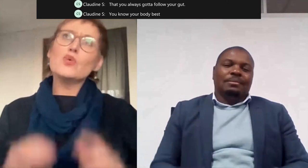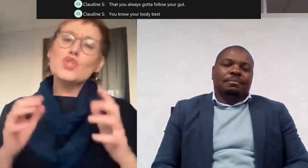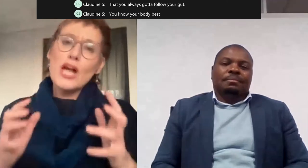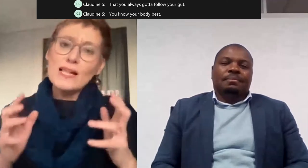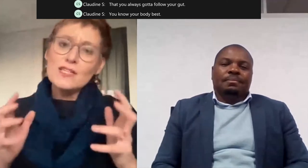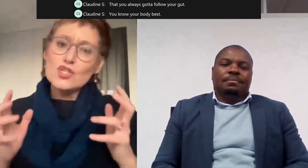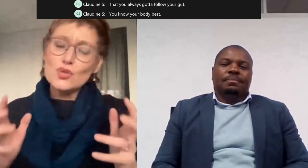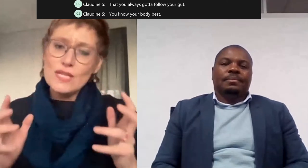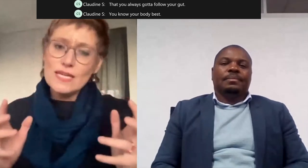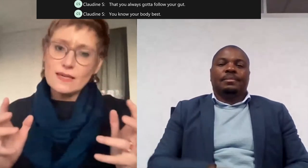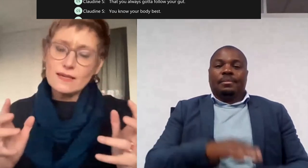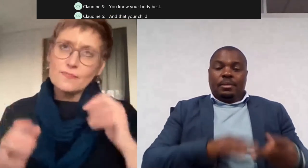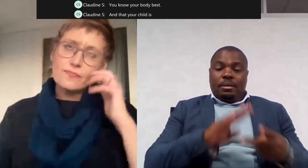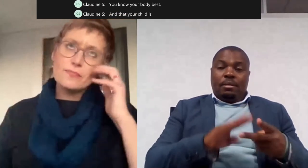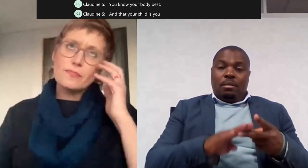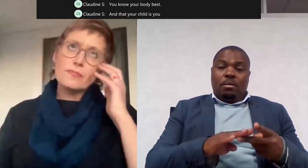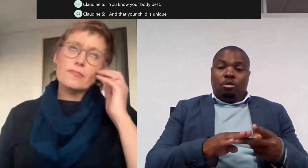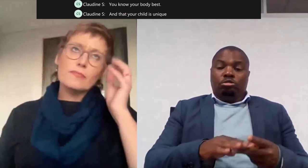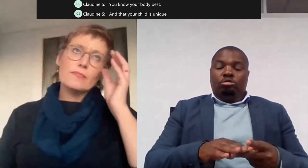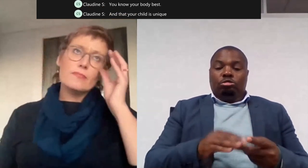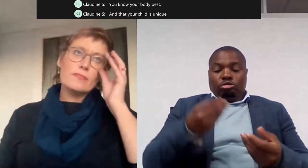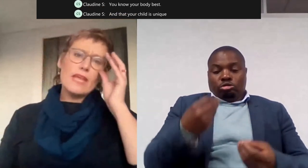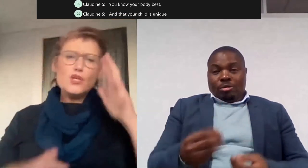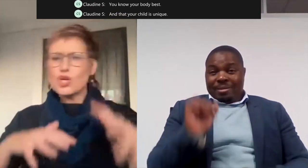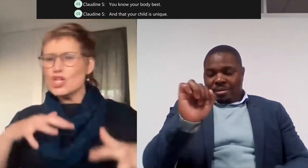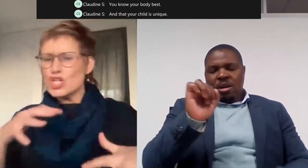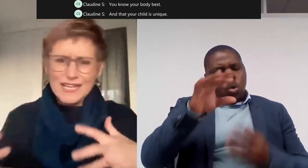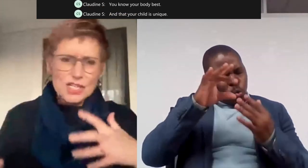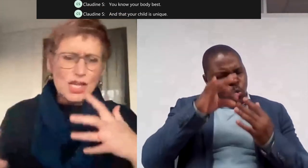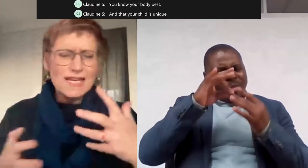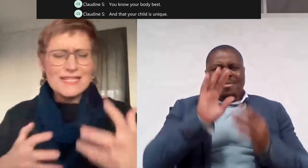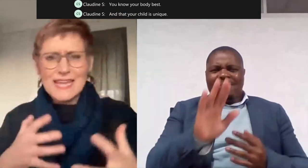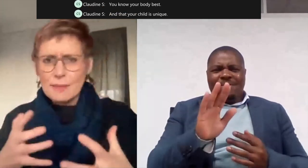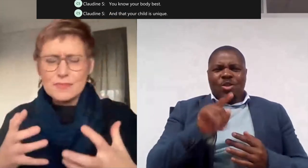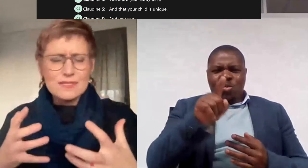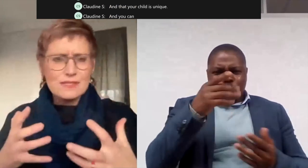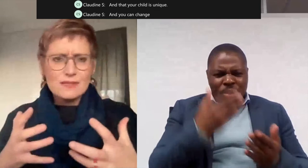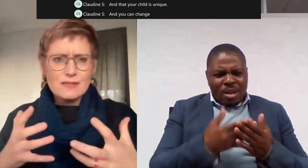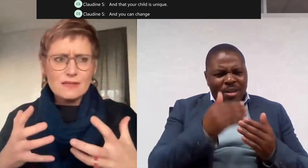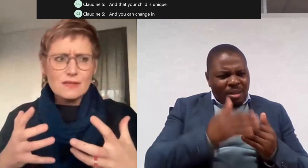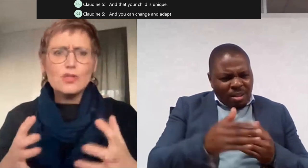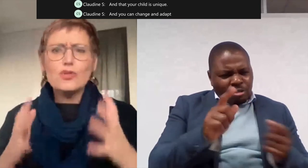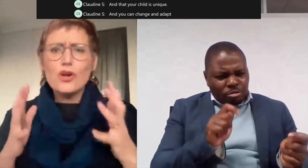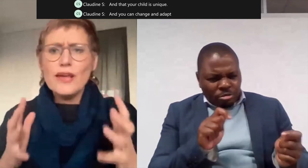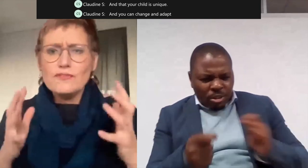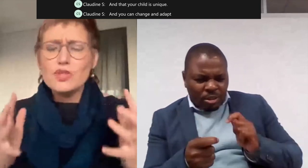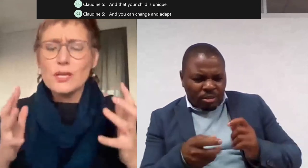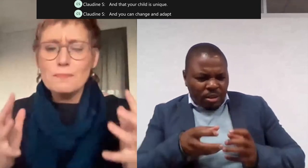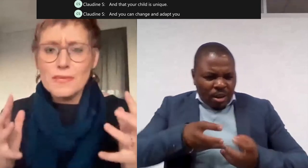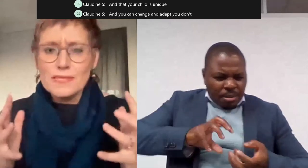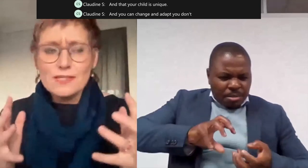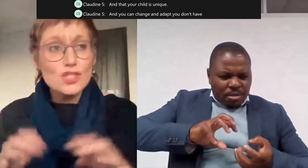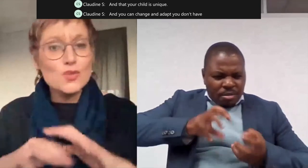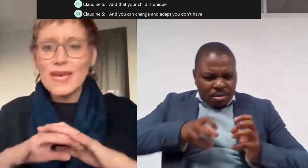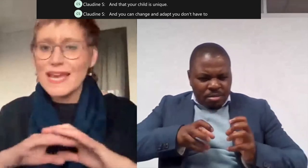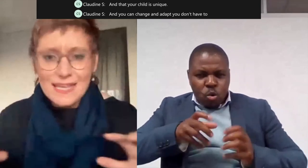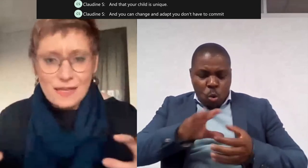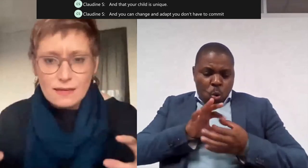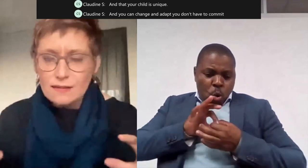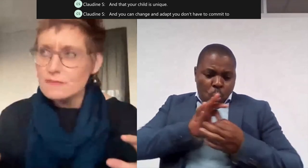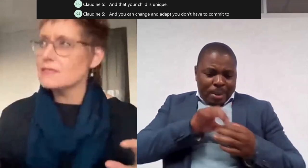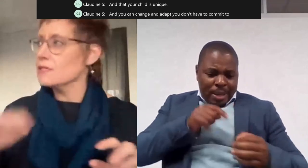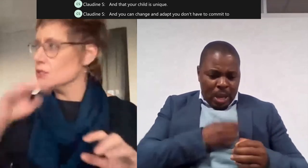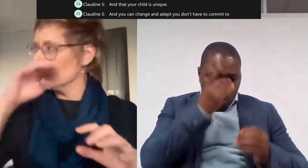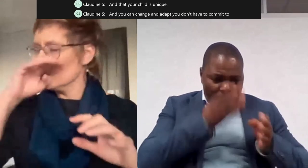And that your child is unique. And you can change and adapt. You don't have to commit to